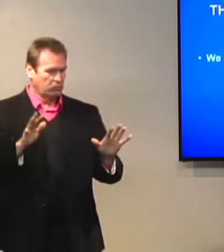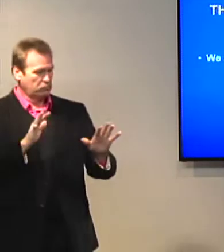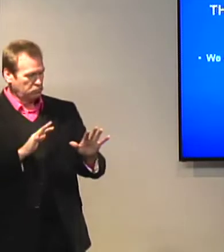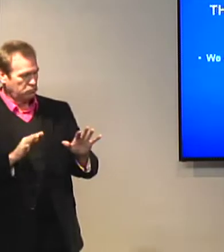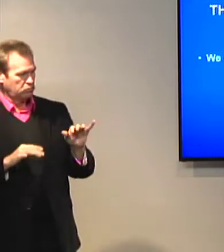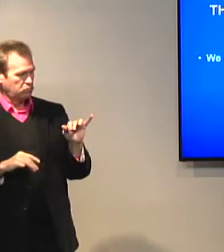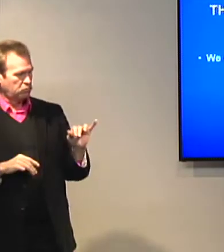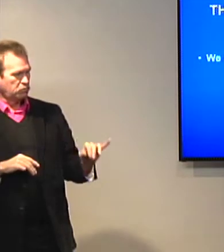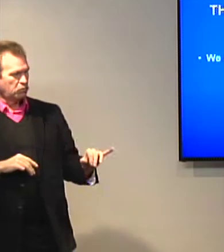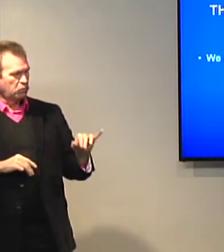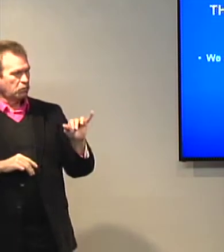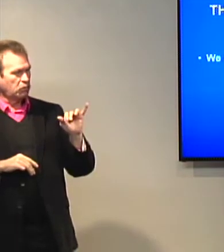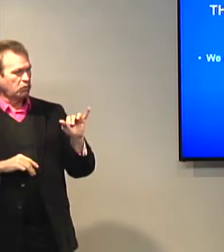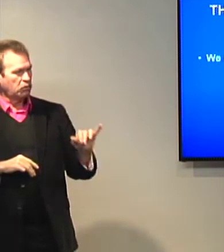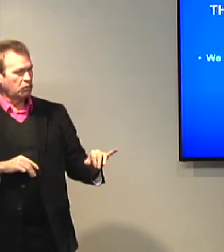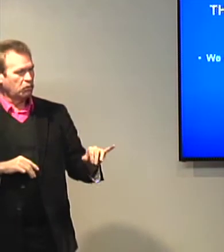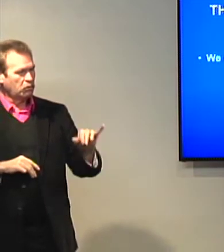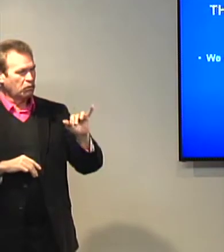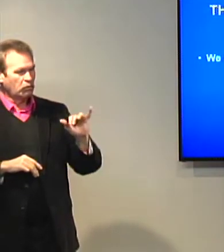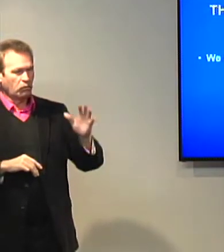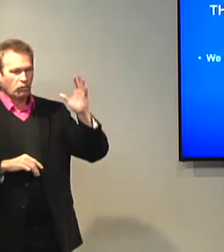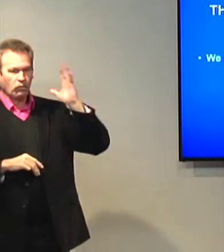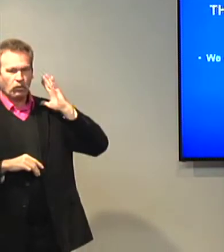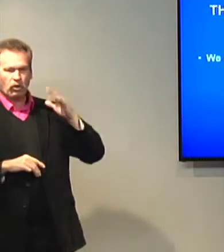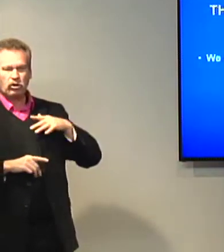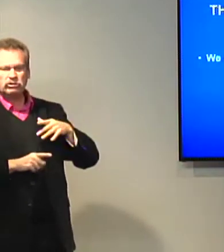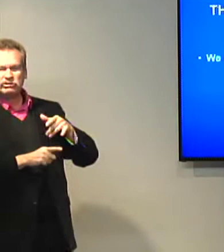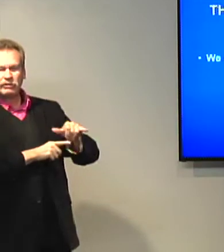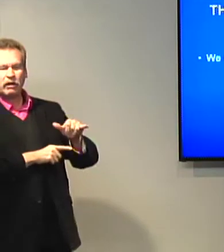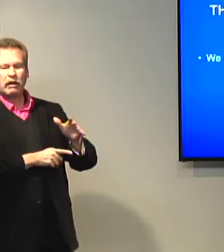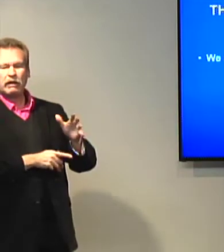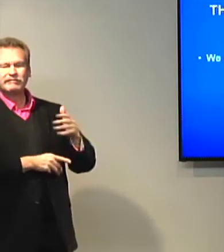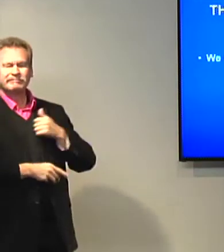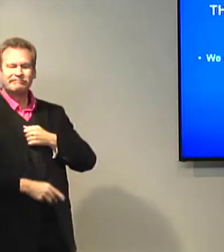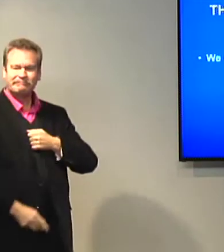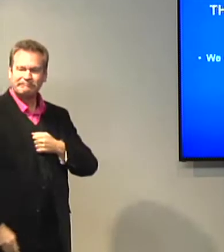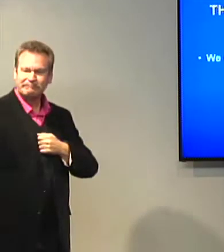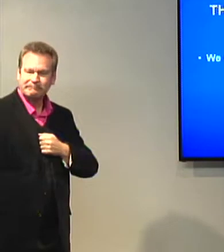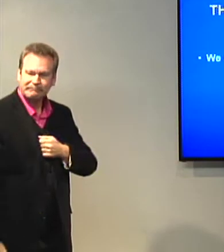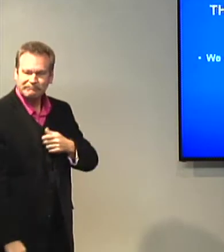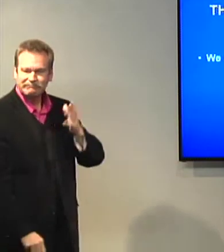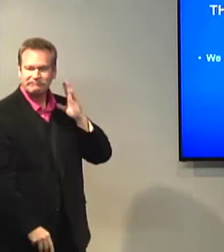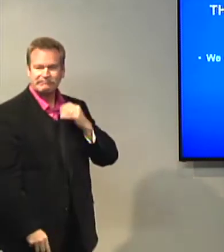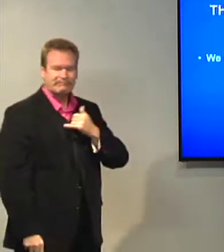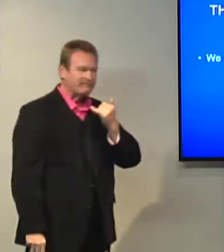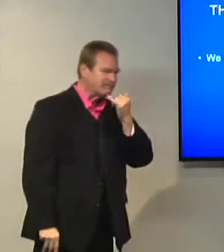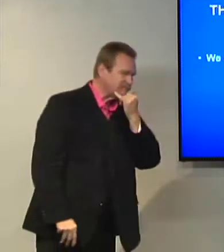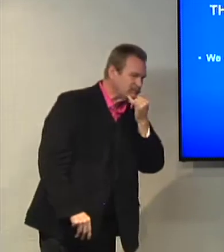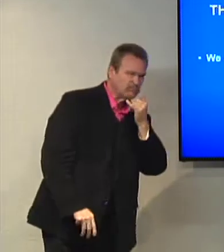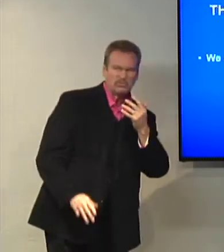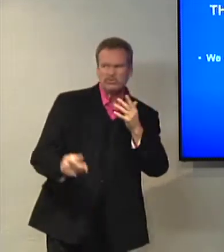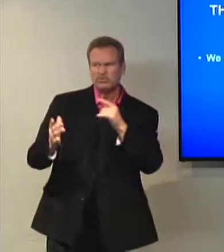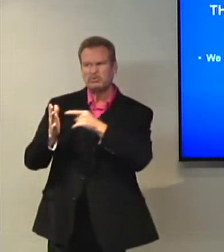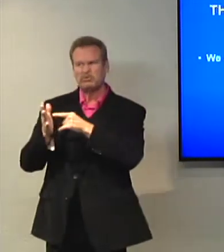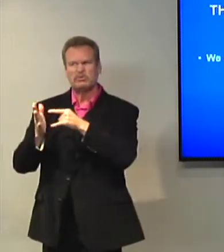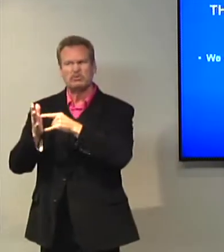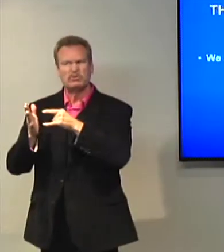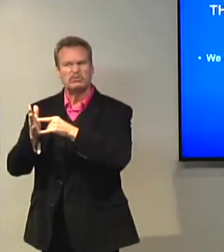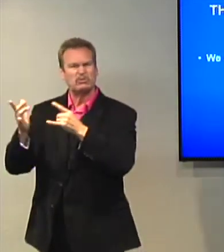the struggles that that person has gone through. Sometimes they tell me that. You know, you meet someone and they say, I remember how